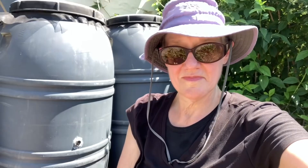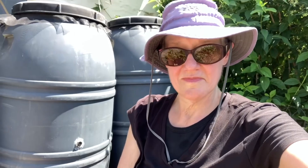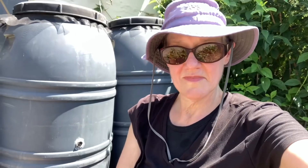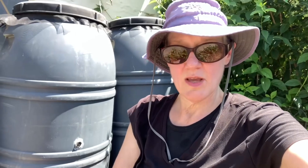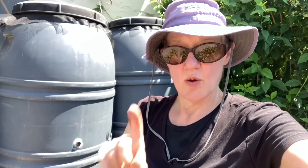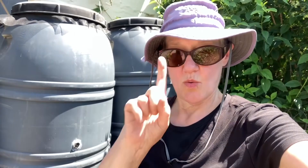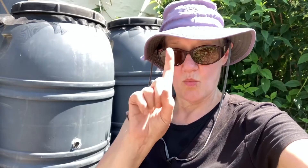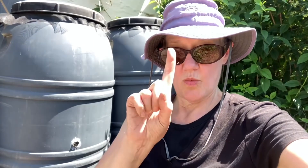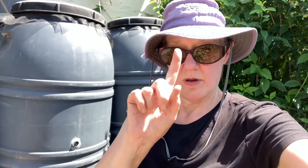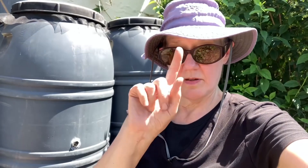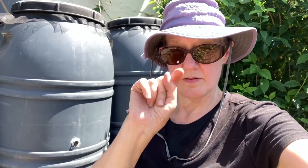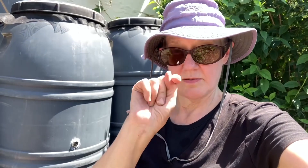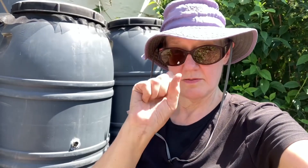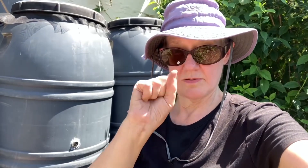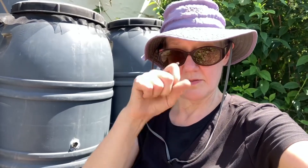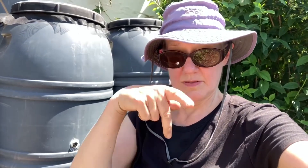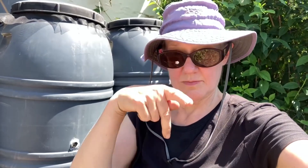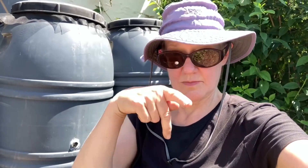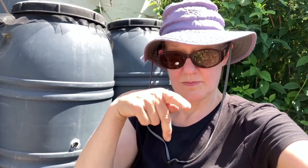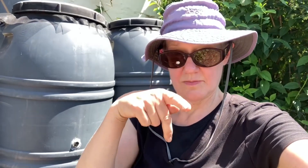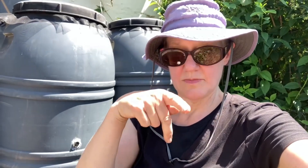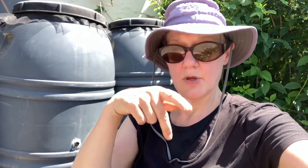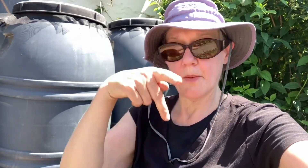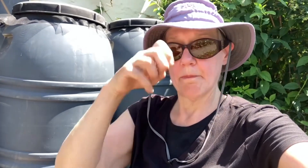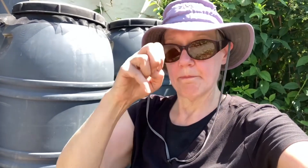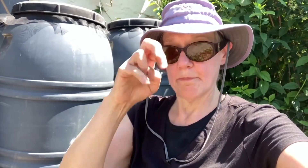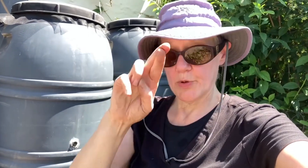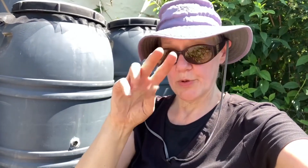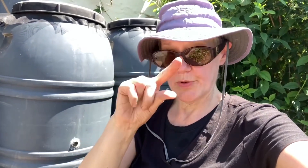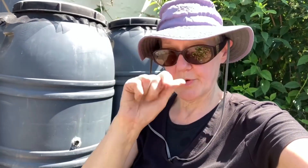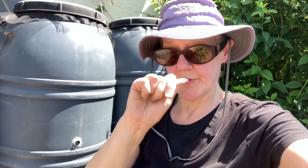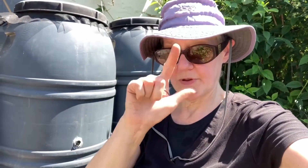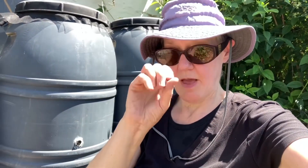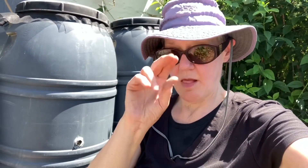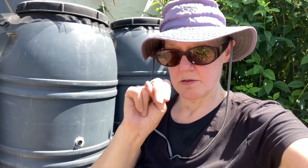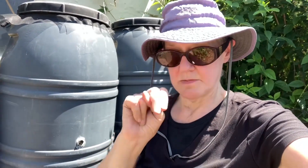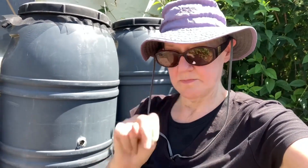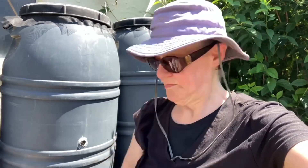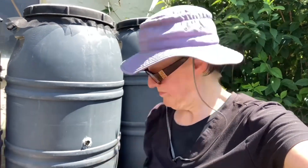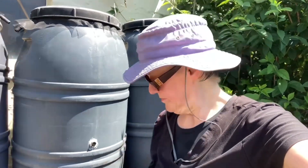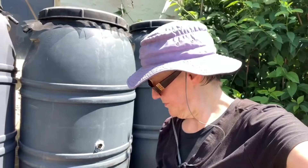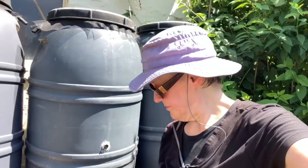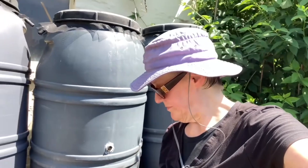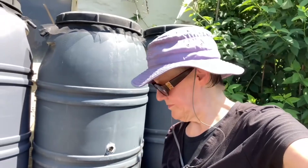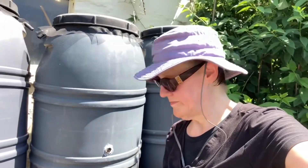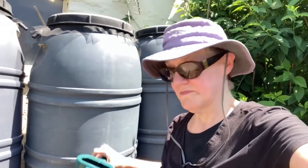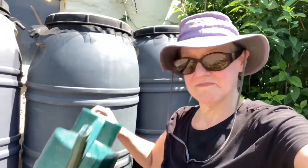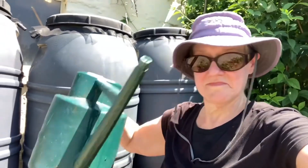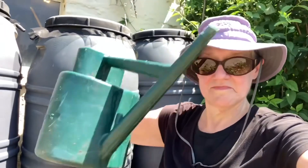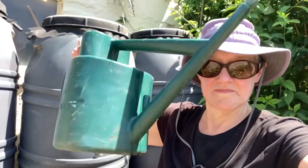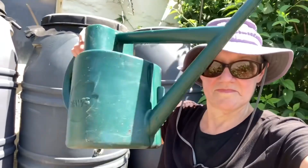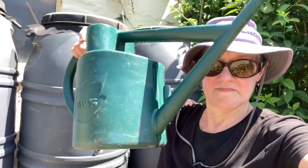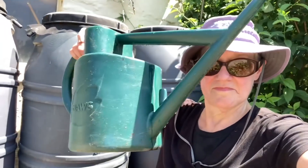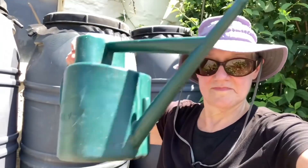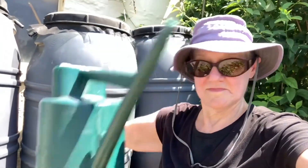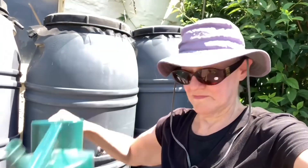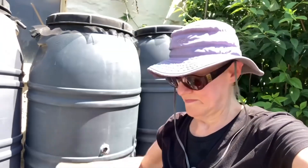today we're going to add the cow mag. So it needs 1 teaspoon per gallon. And